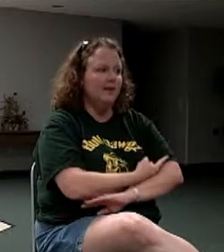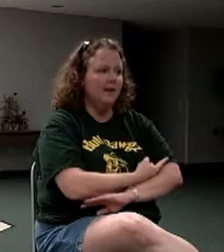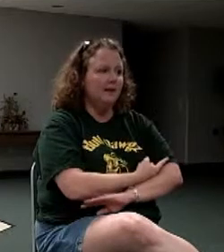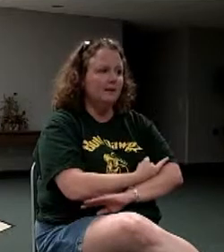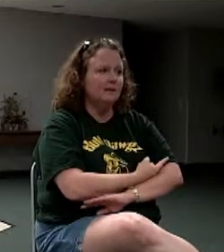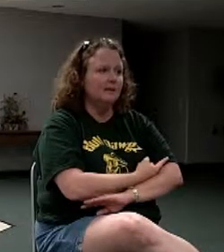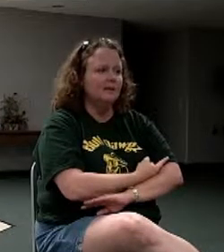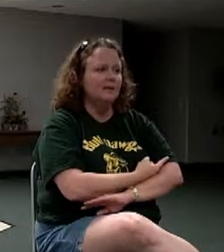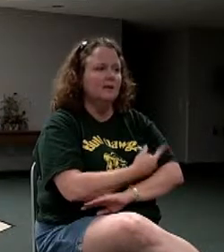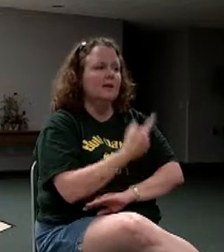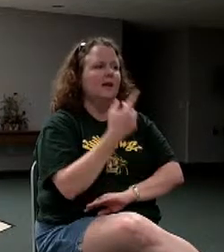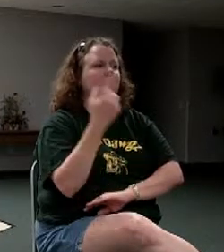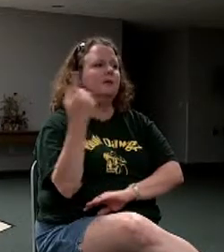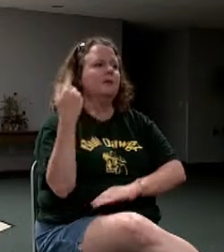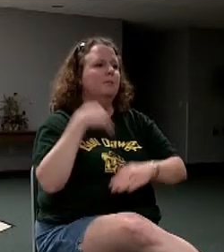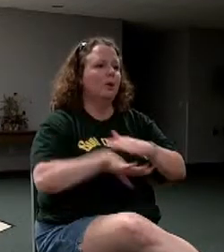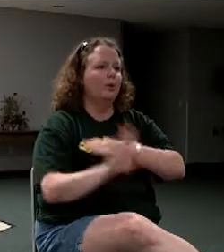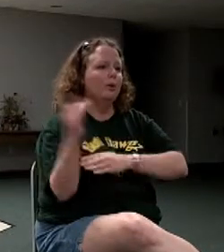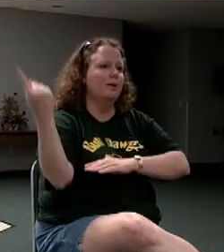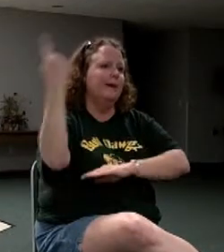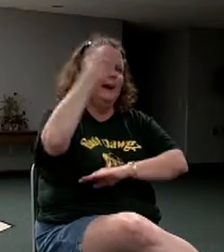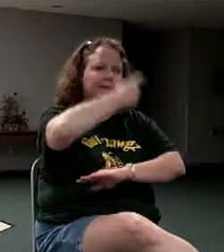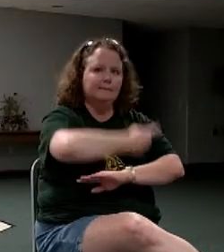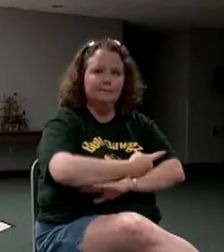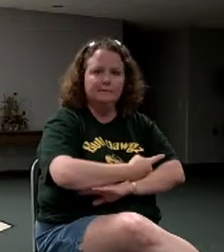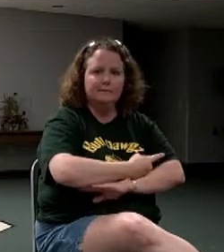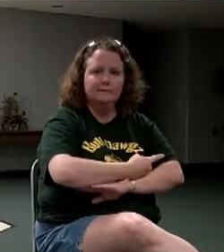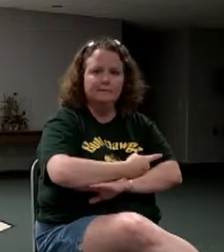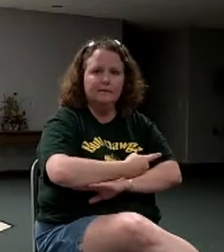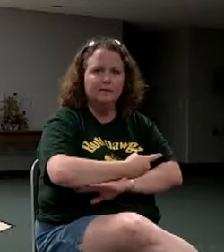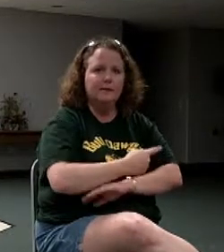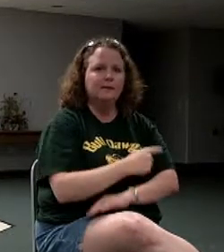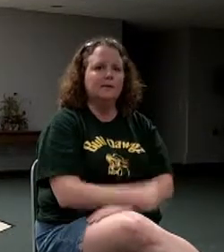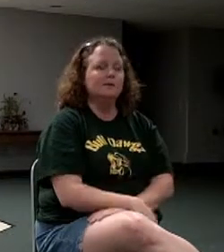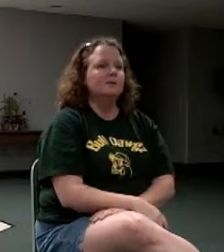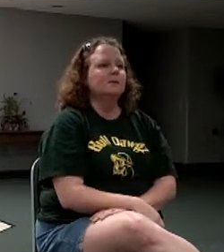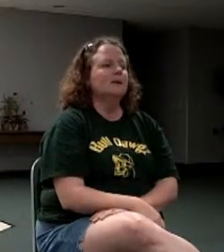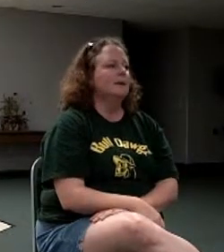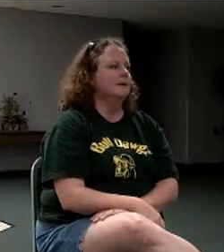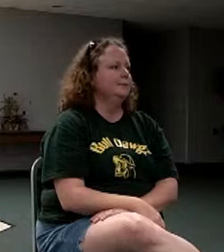birthday, can be birthday. Okay.